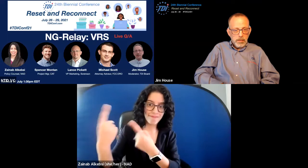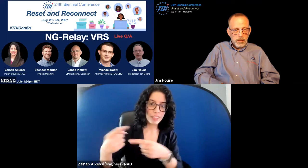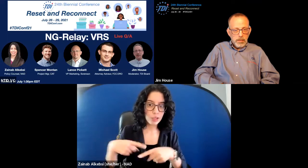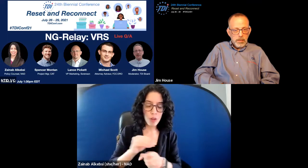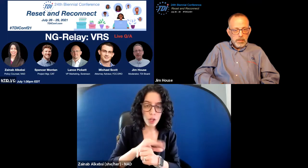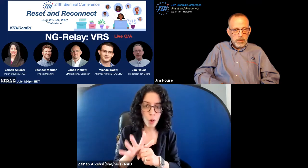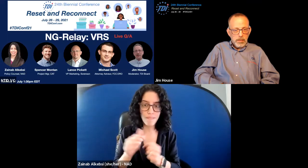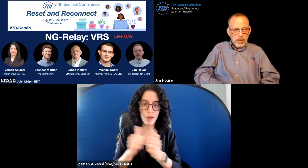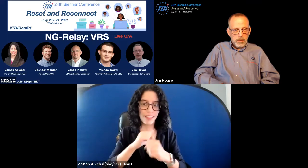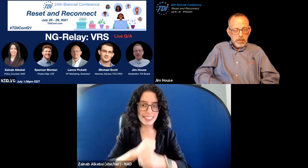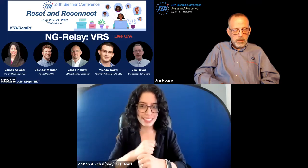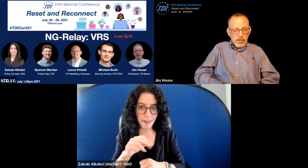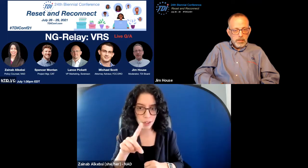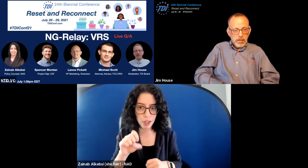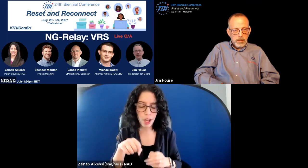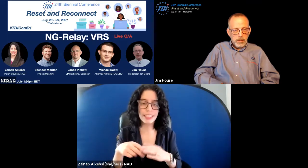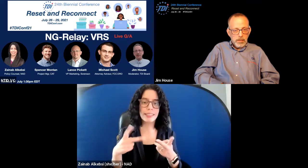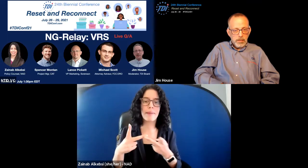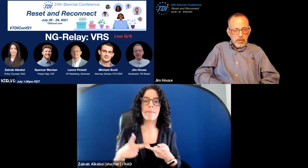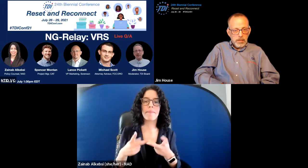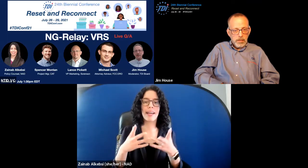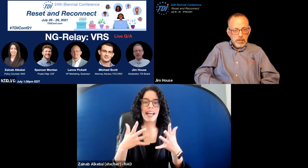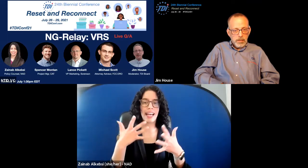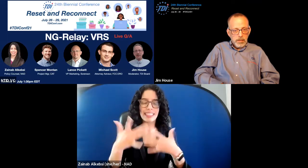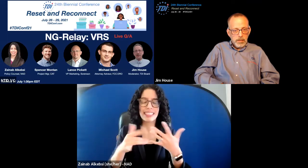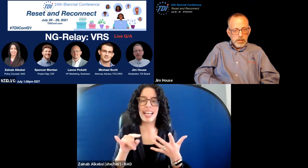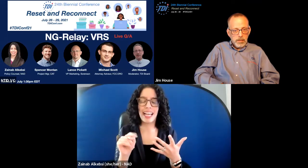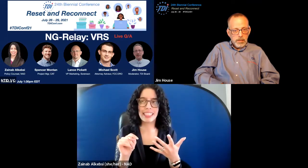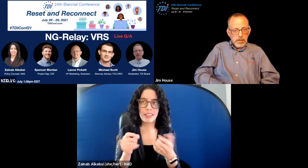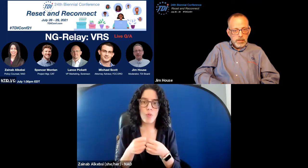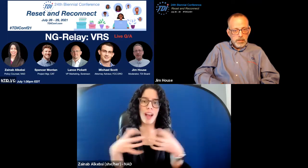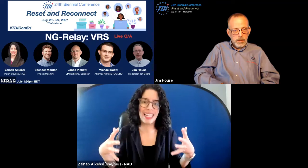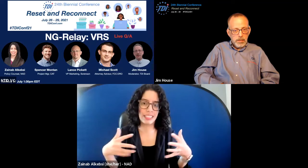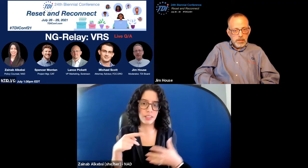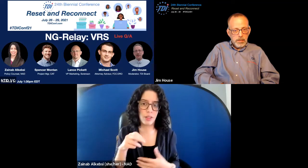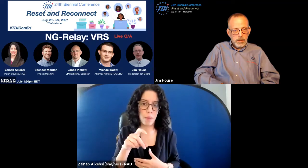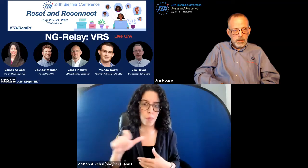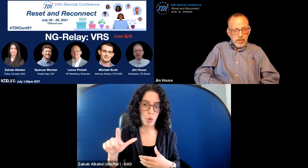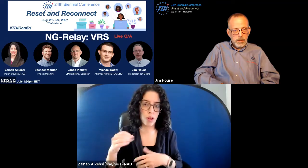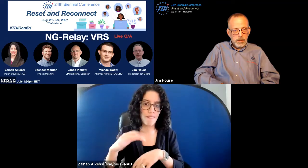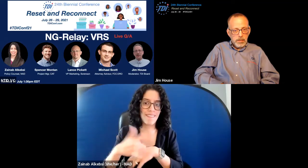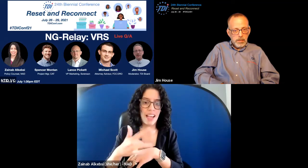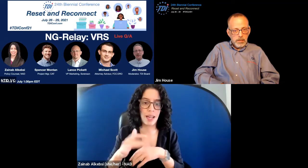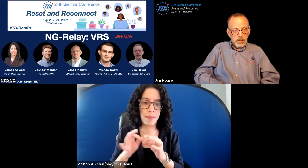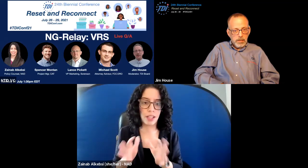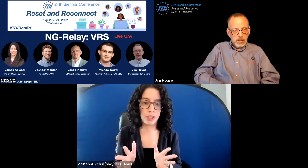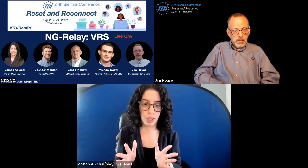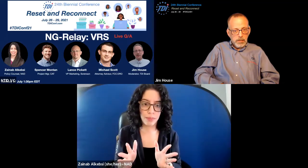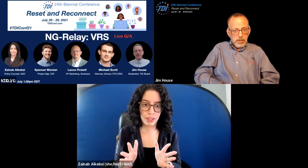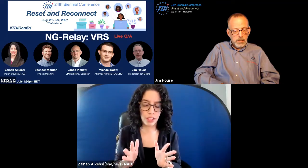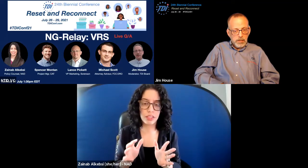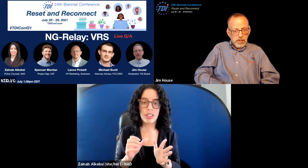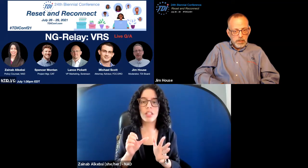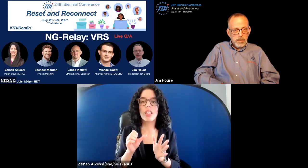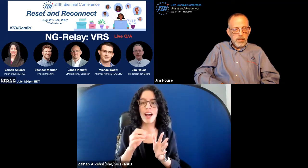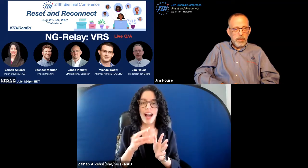their environment is like. But since COVID, these interpreters and with these security measures in place, it